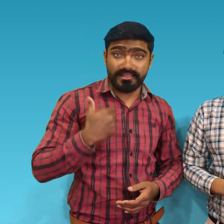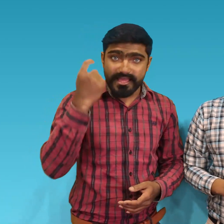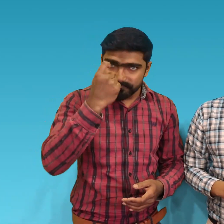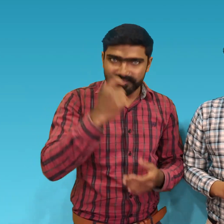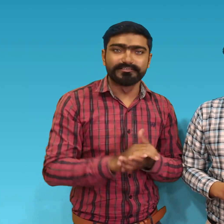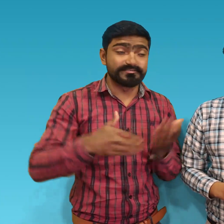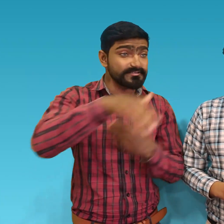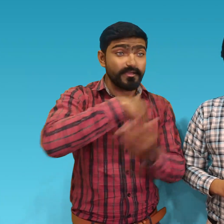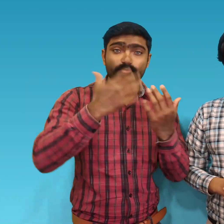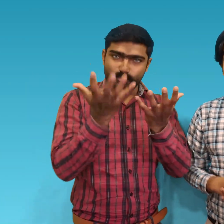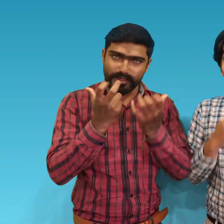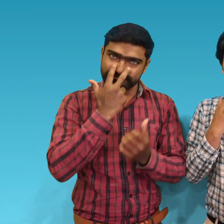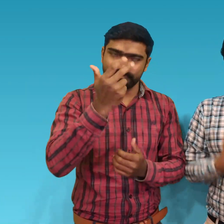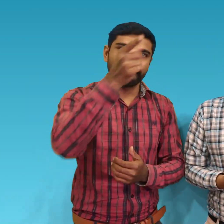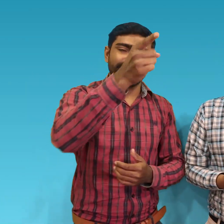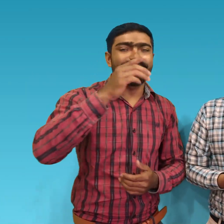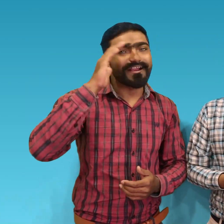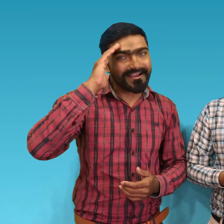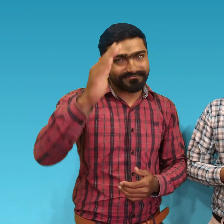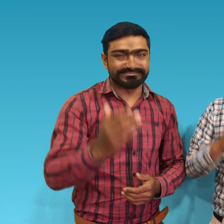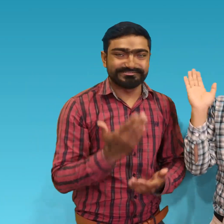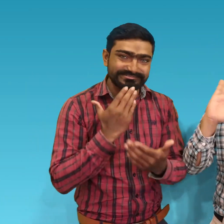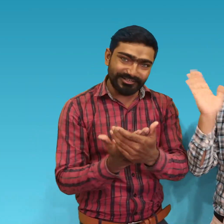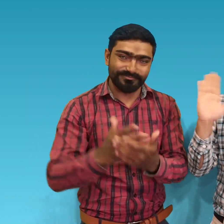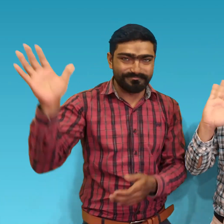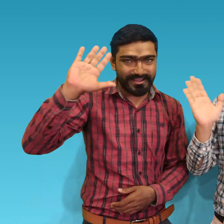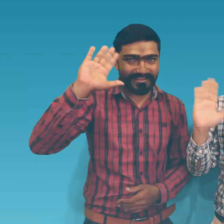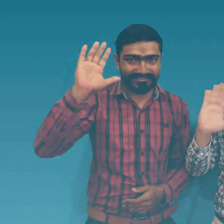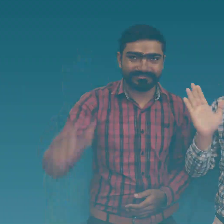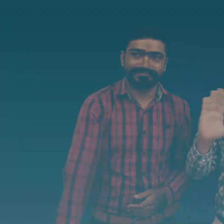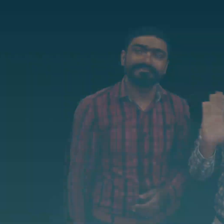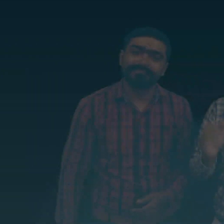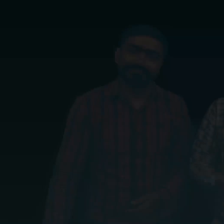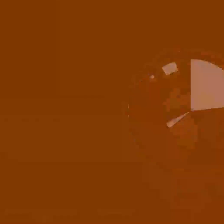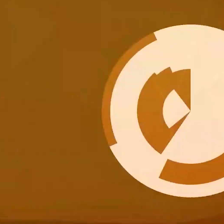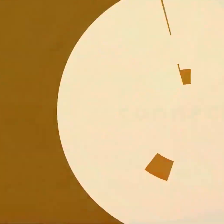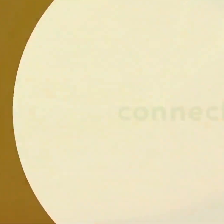hope to see all of you there. Thank you so much. Allah.